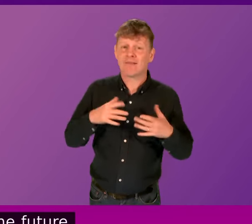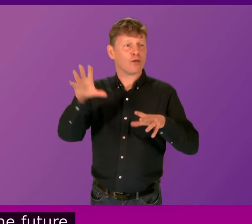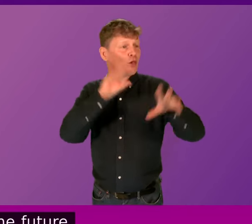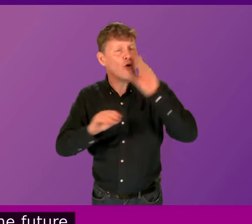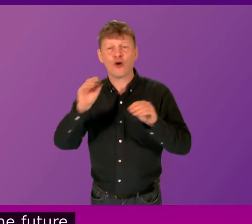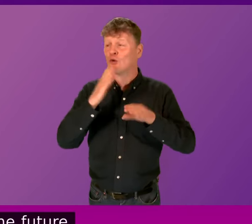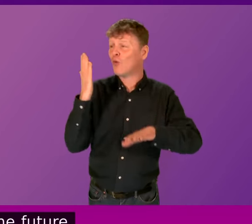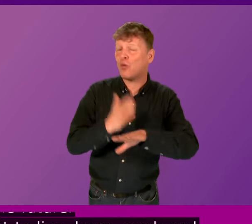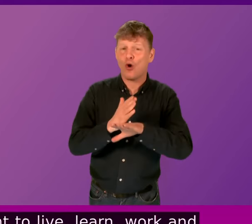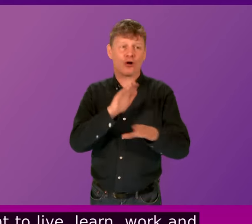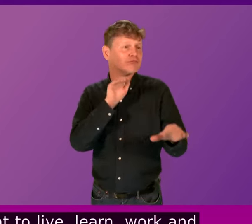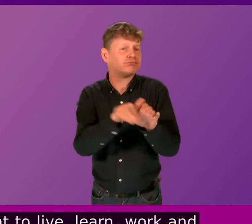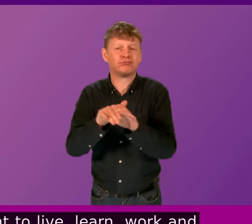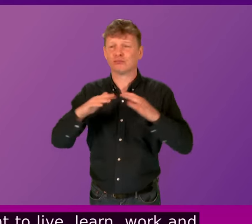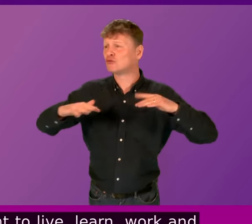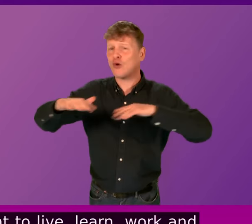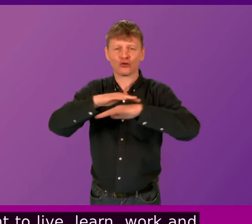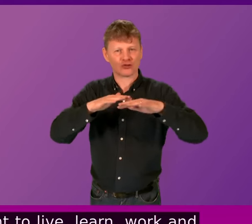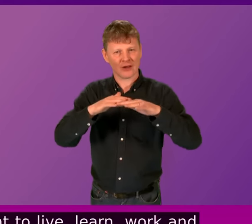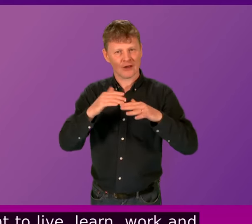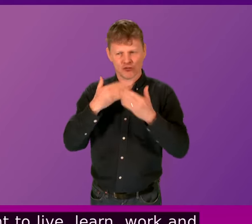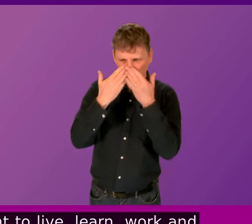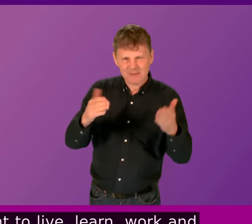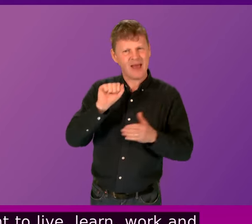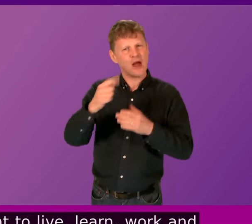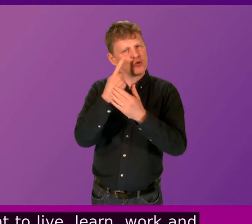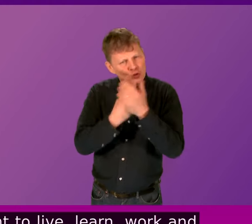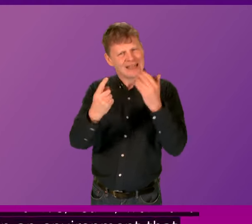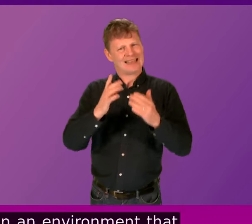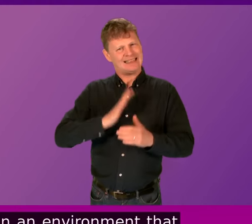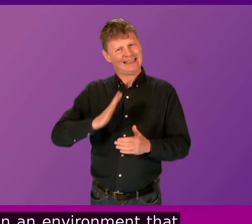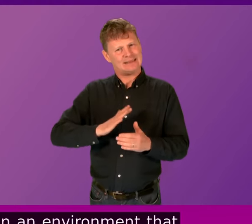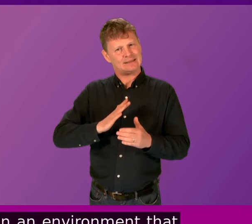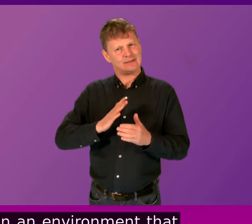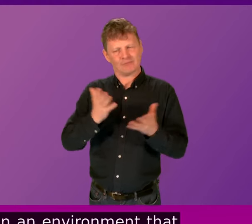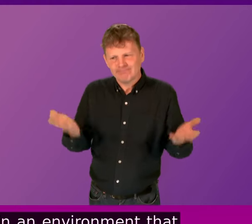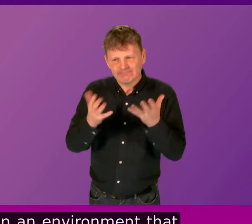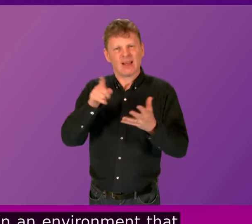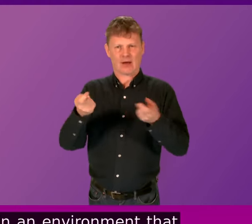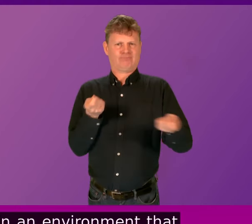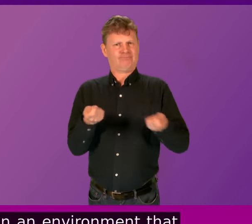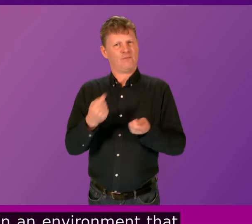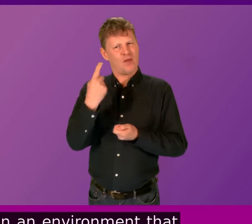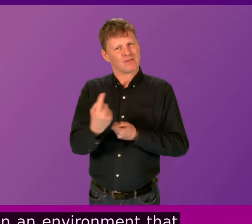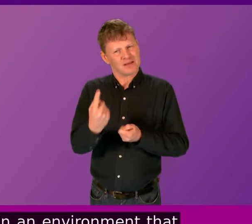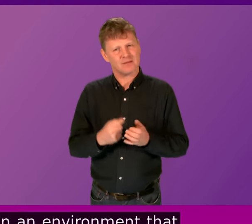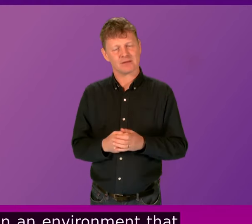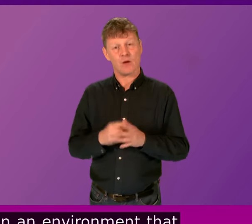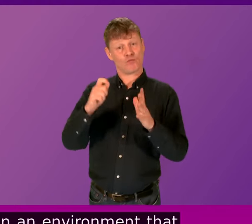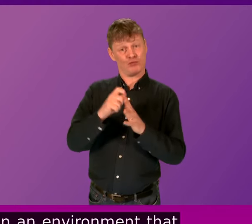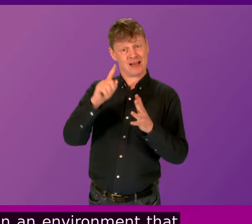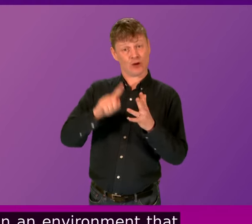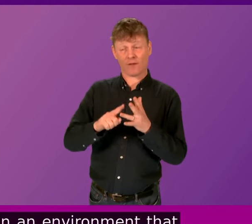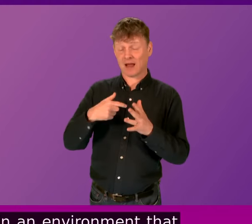social activities in an environment that respects their unique needs and promotes their autonomy. Presiding Officer, I'd like